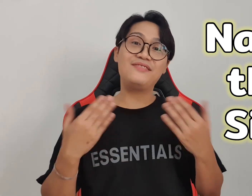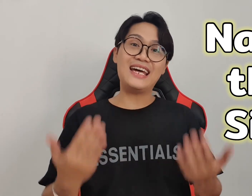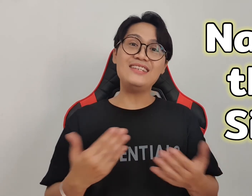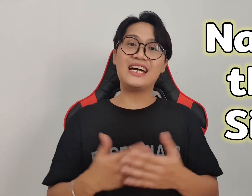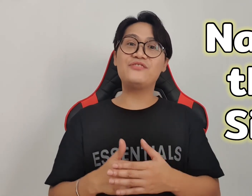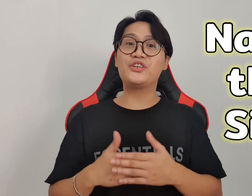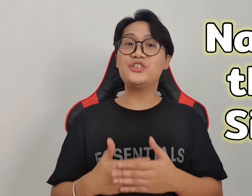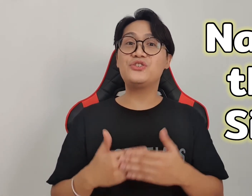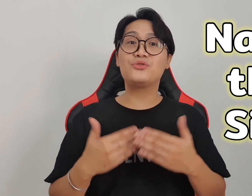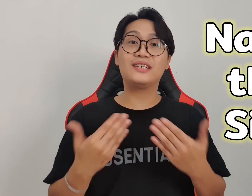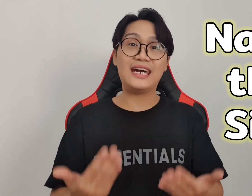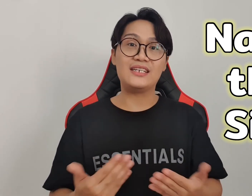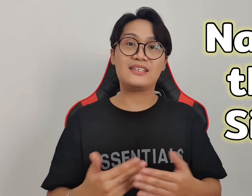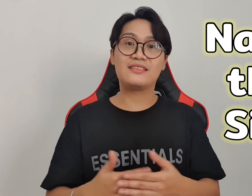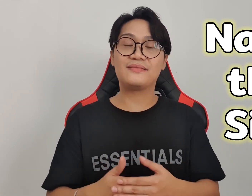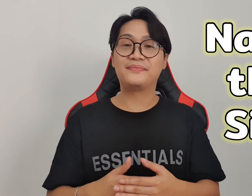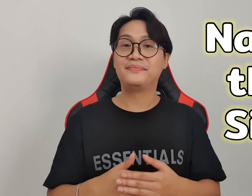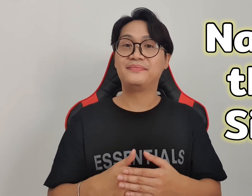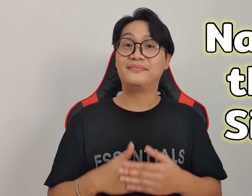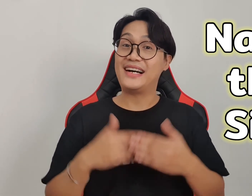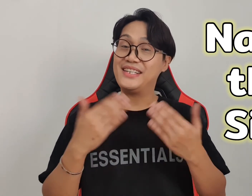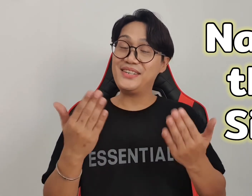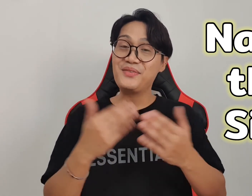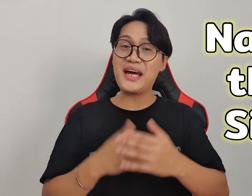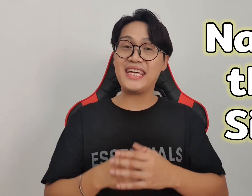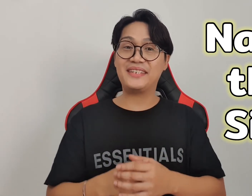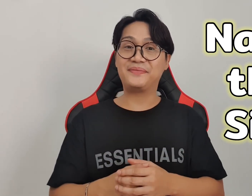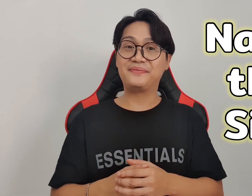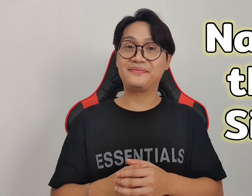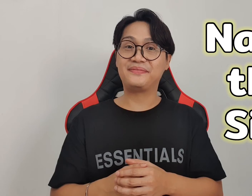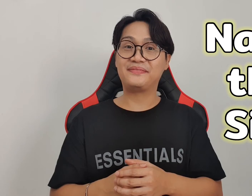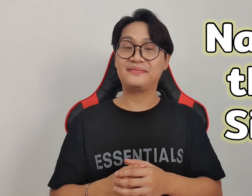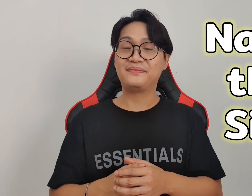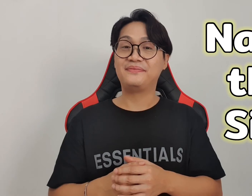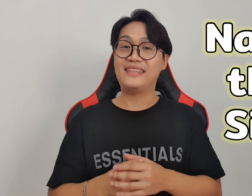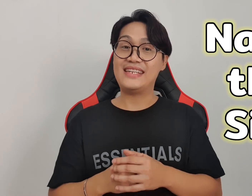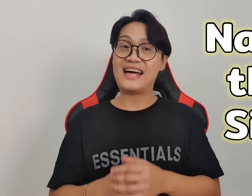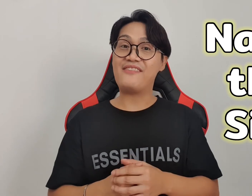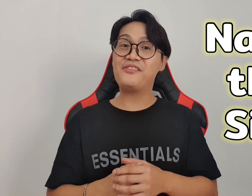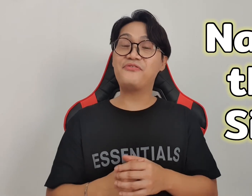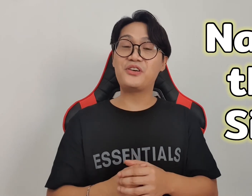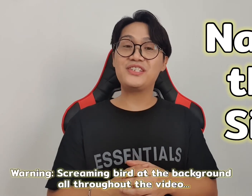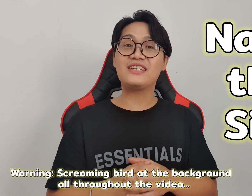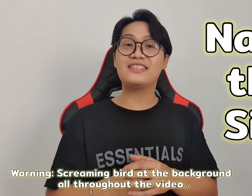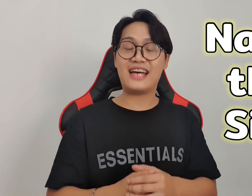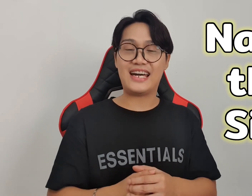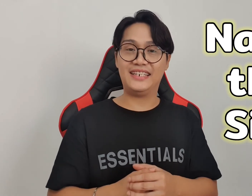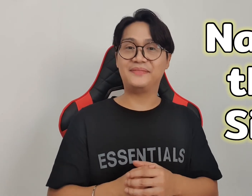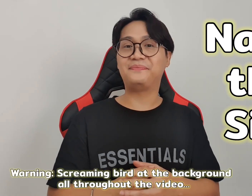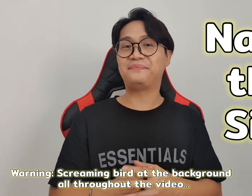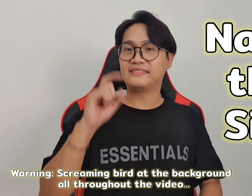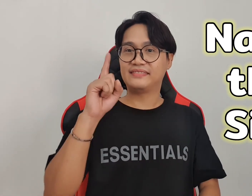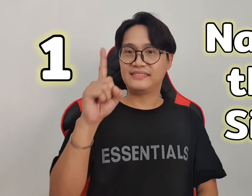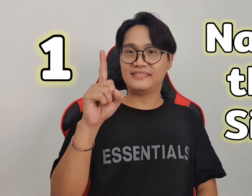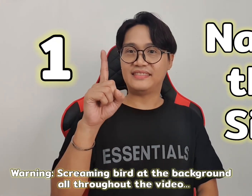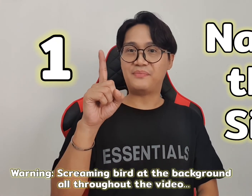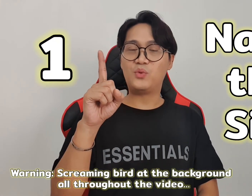10 signs for you to guess. Are you ready? Let's have the first sign. Number